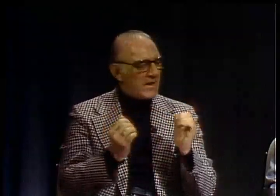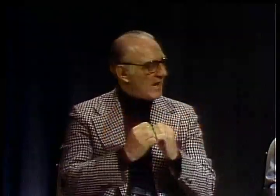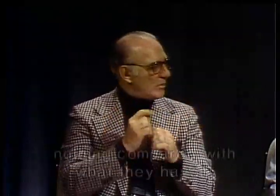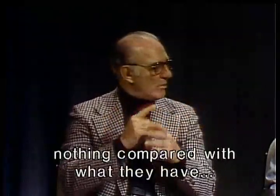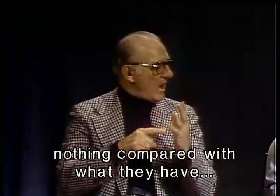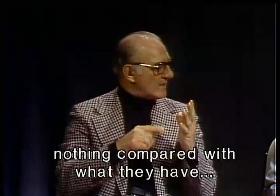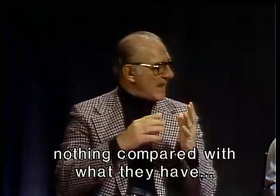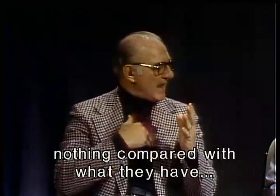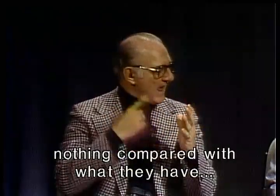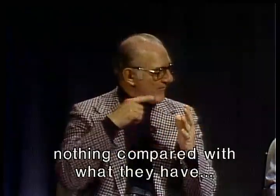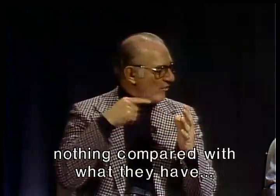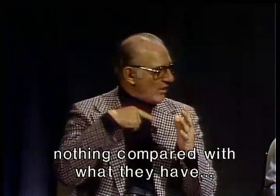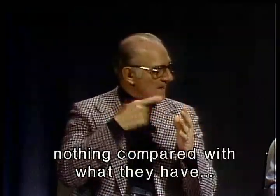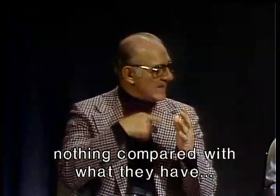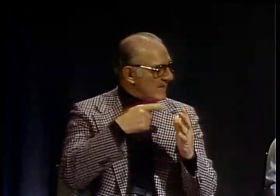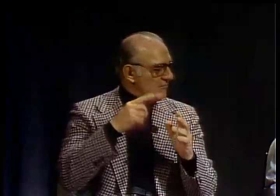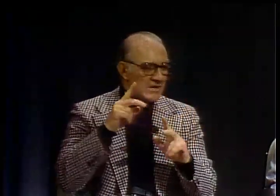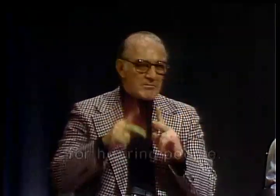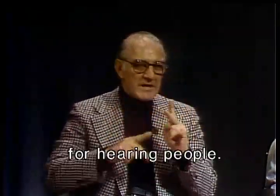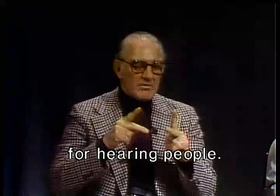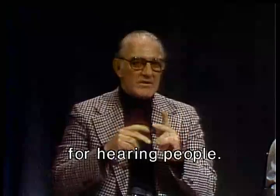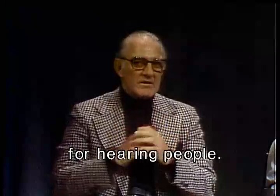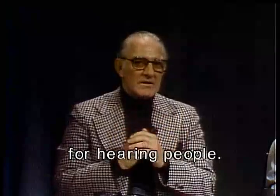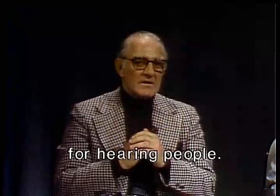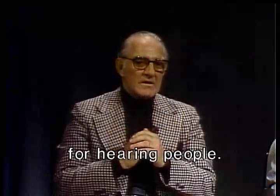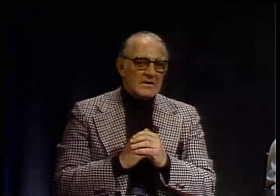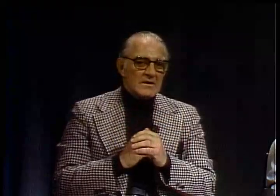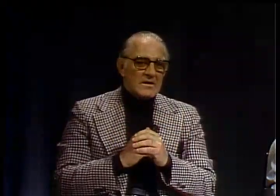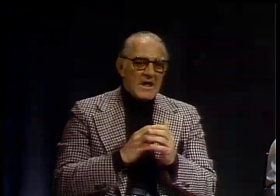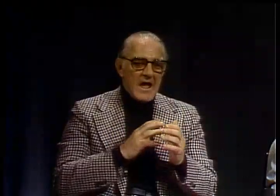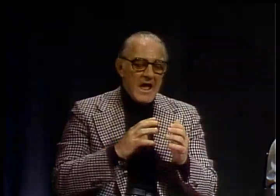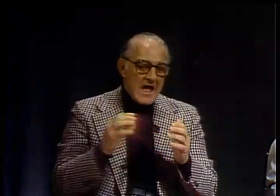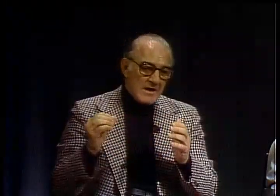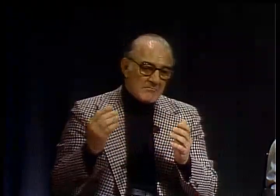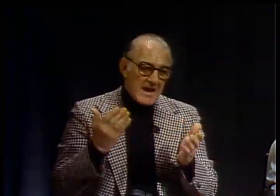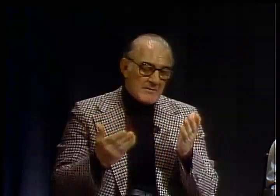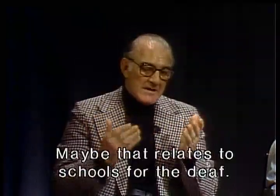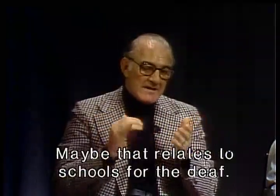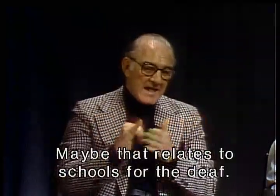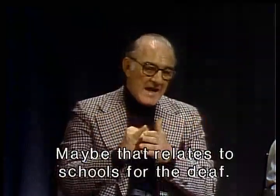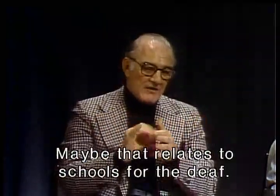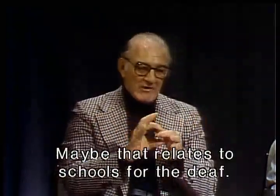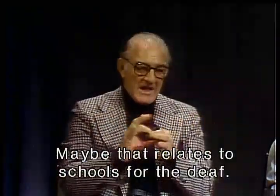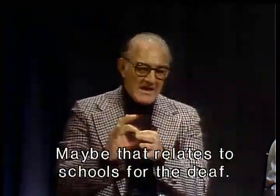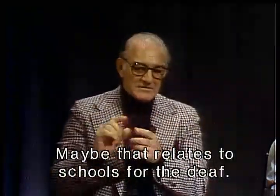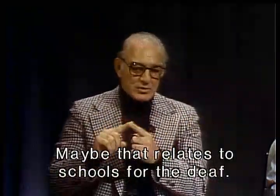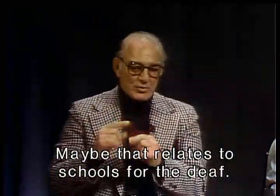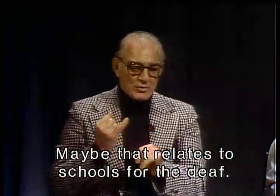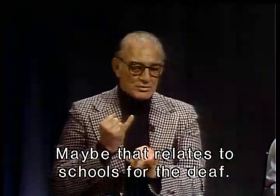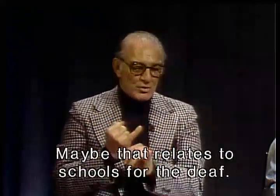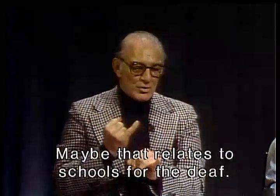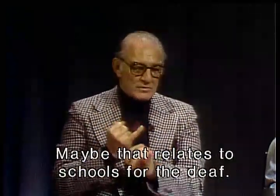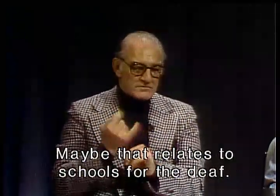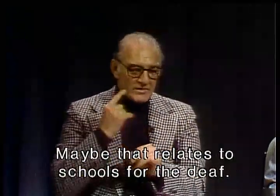with what they have for hearing people. And maybe that relates to schools for the